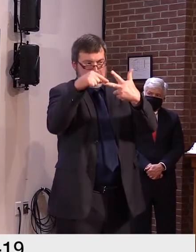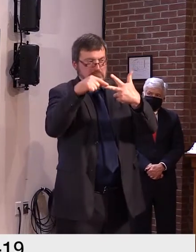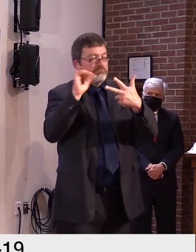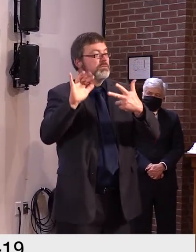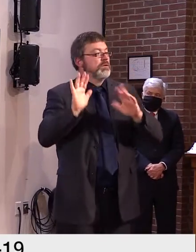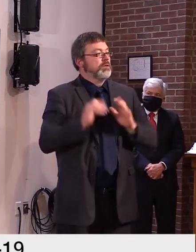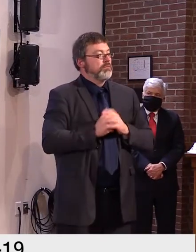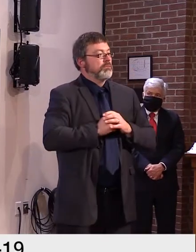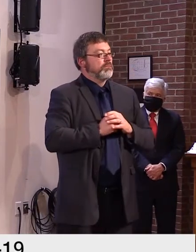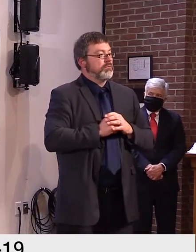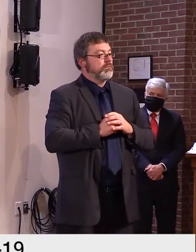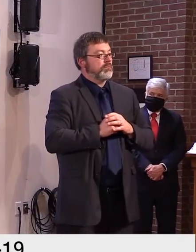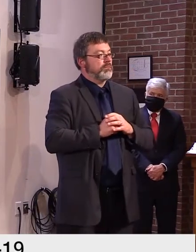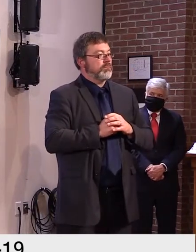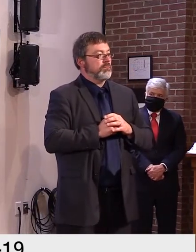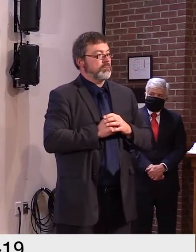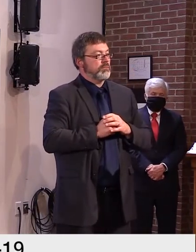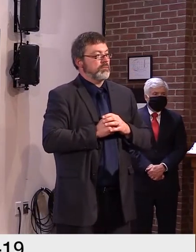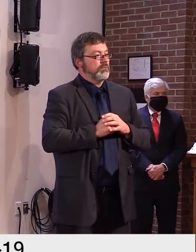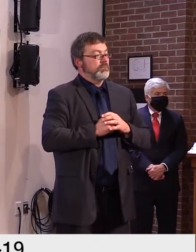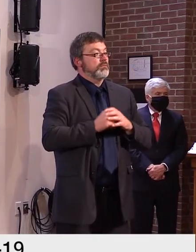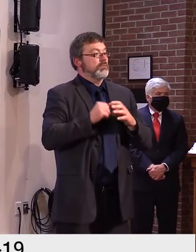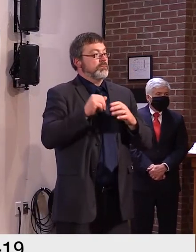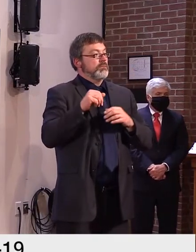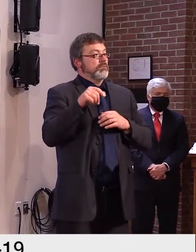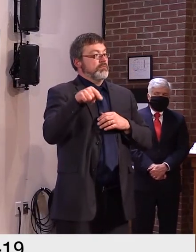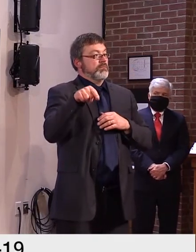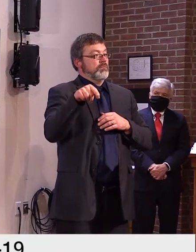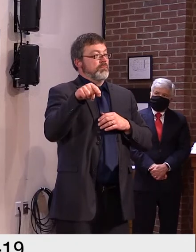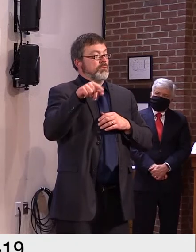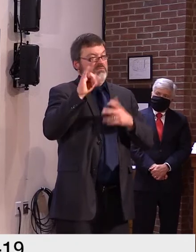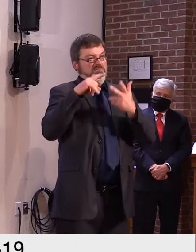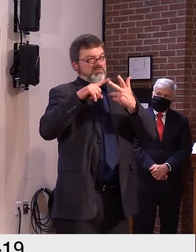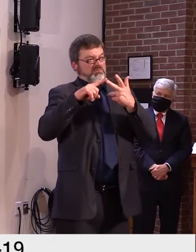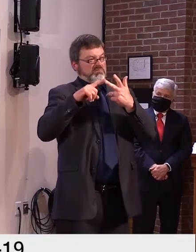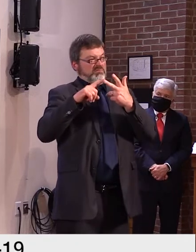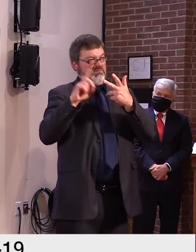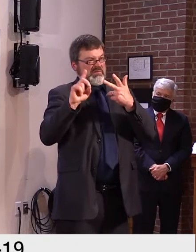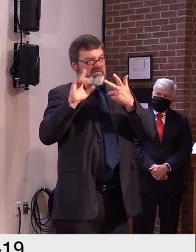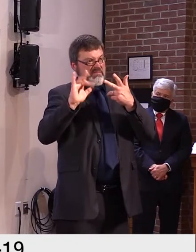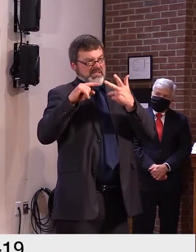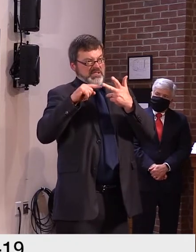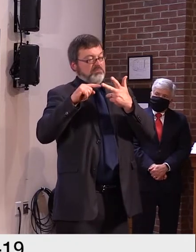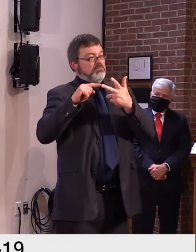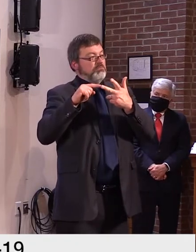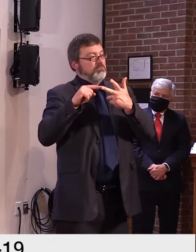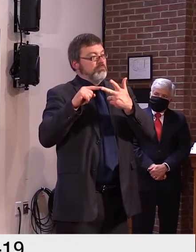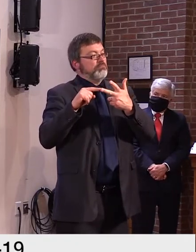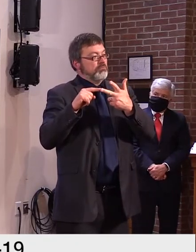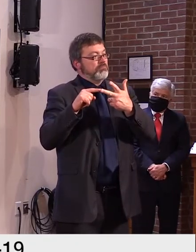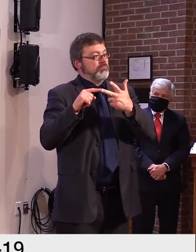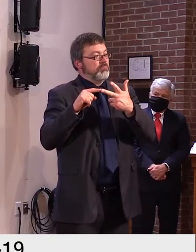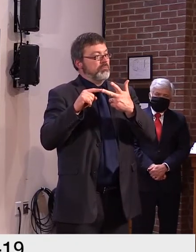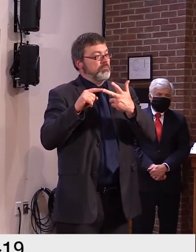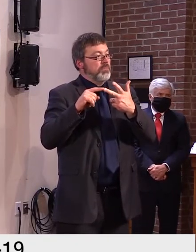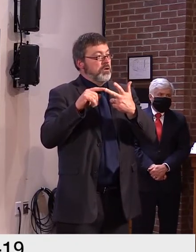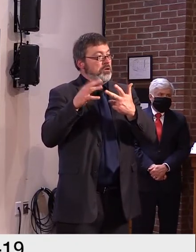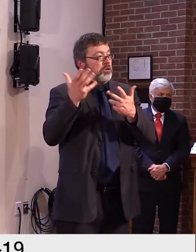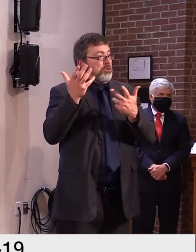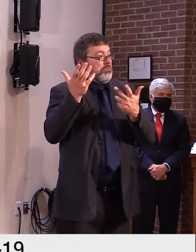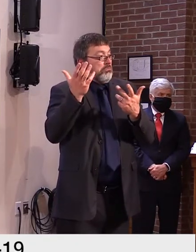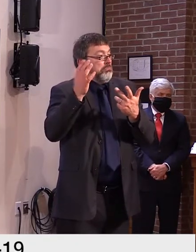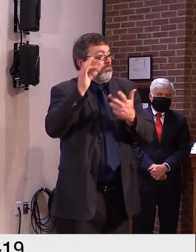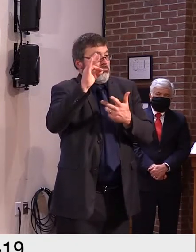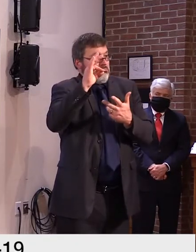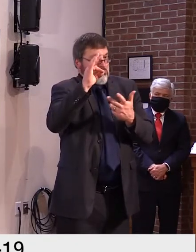for that, again, severe end of the spectrum, usually used to treat that inflammatory response of the body to